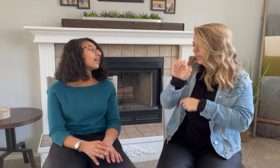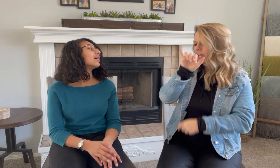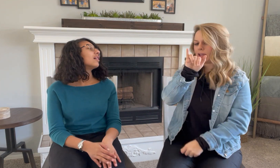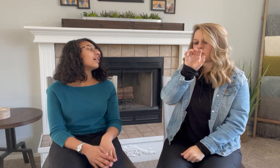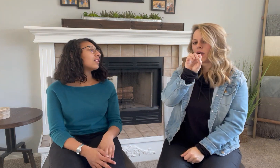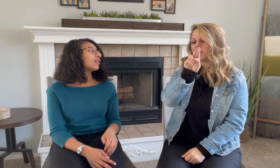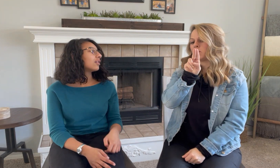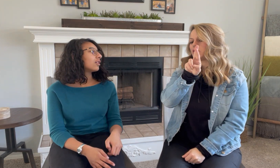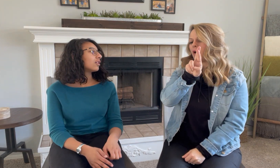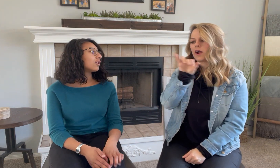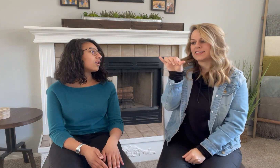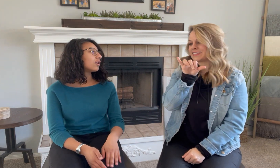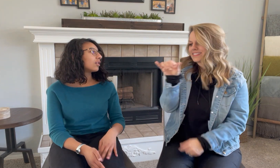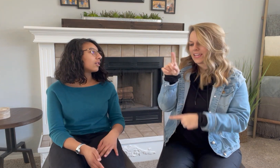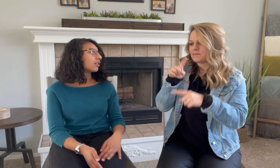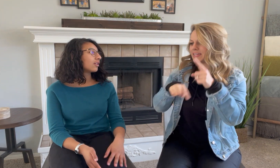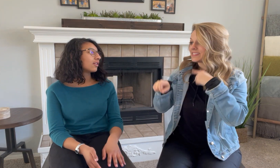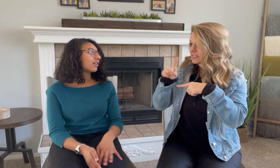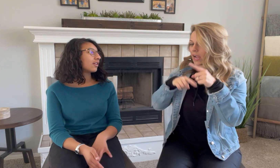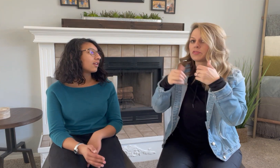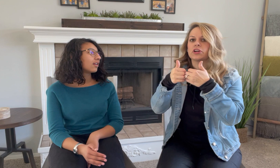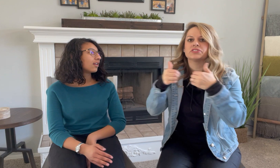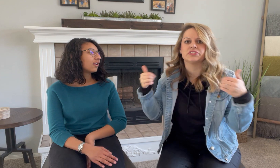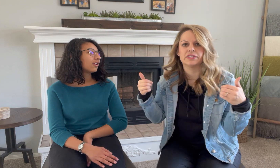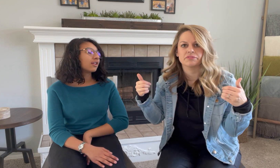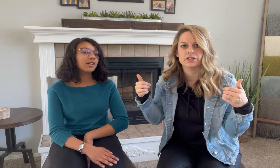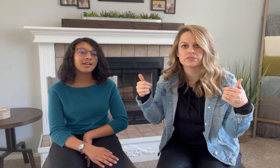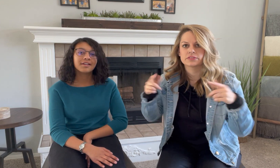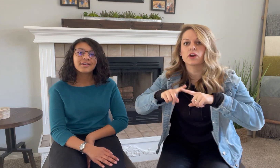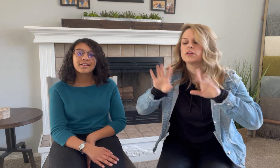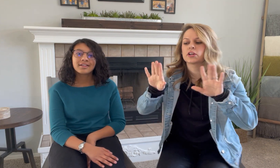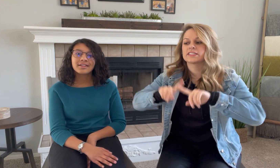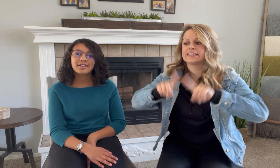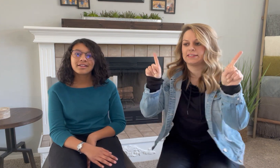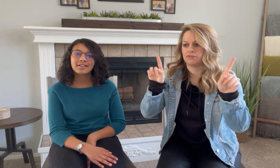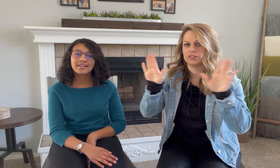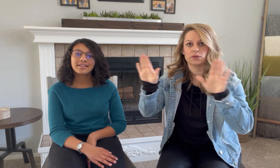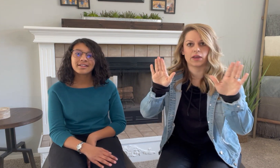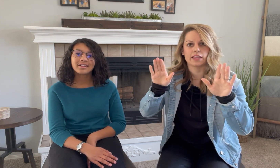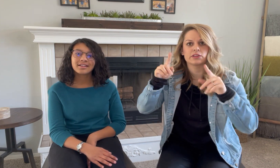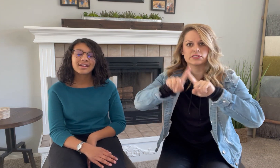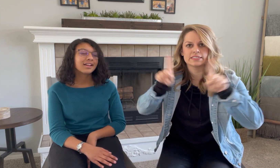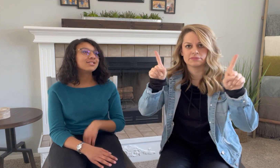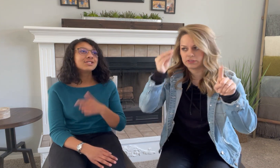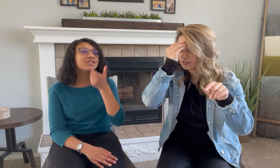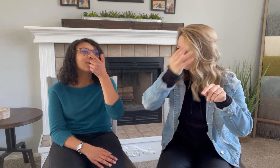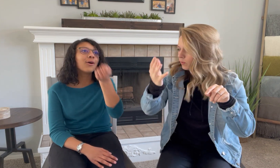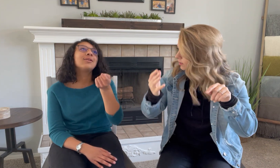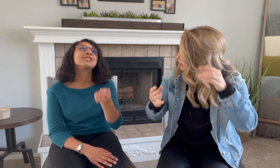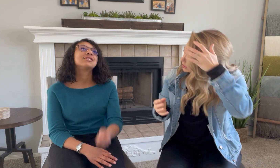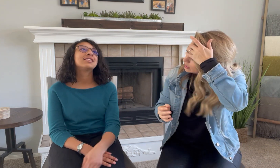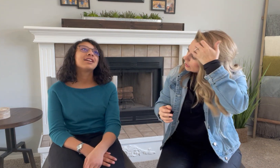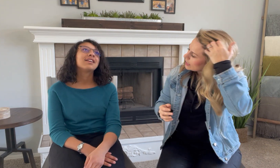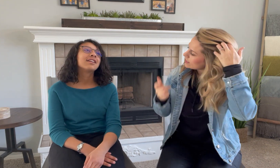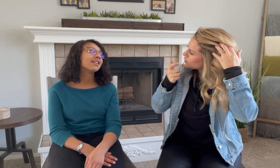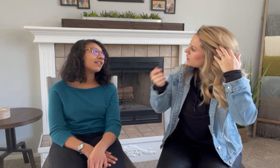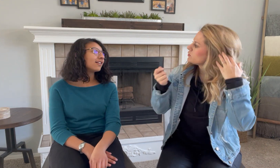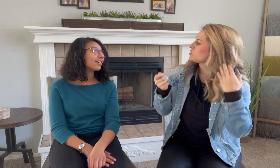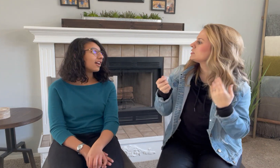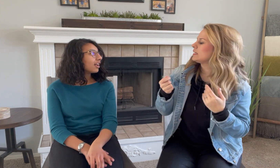Y-O-U''R-E and Y-O-U-R. It's the same in sign. There is a difference. There is a difference, okay? There's a difference, everyone. It's so interesting. Yeah,